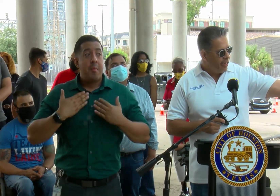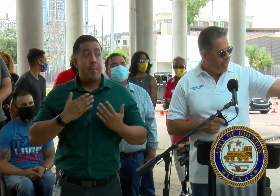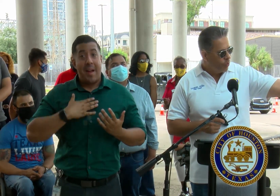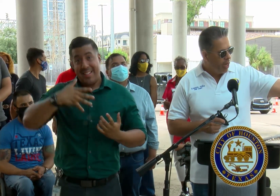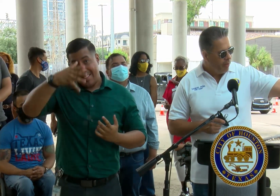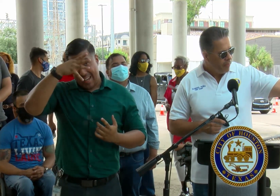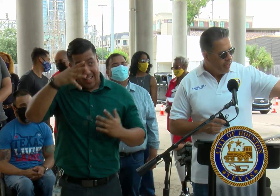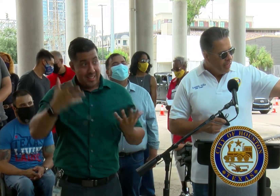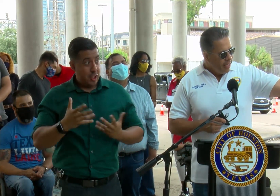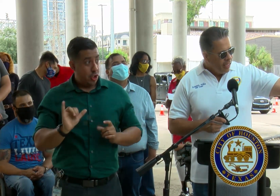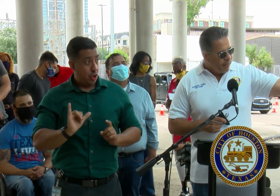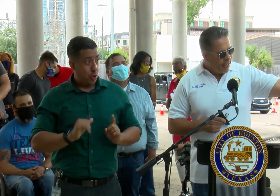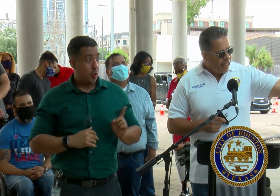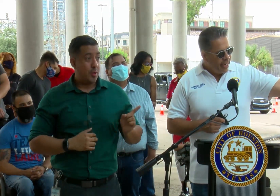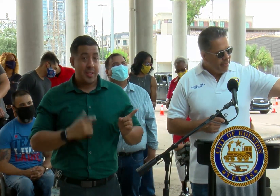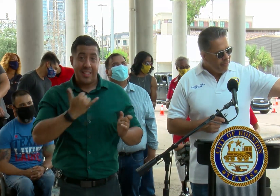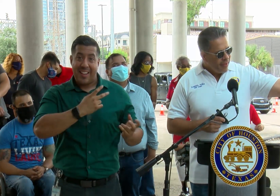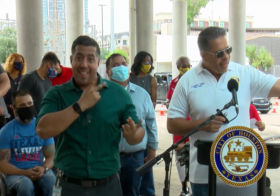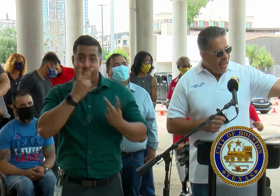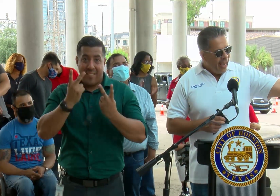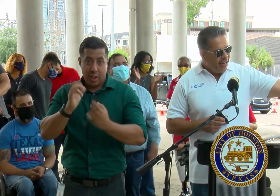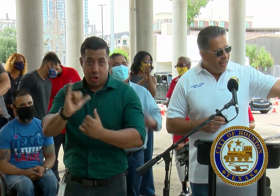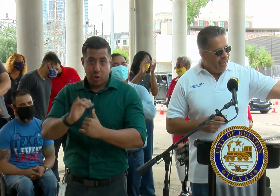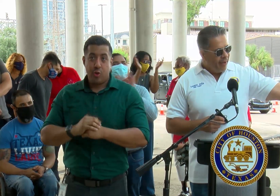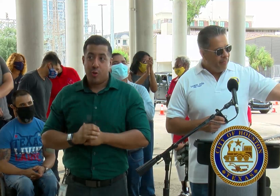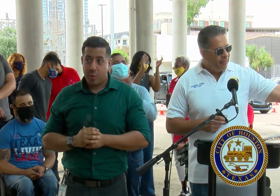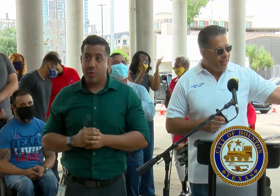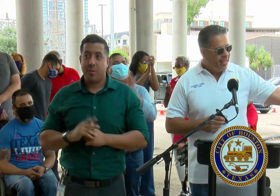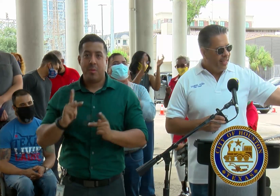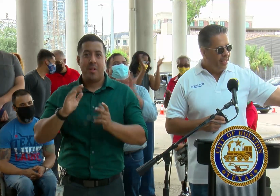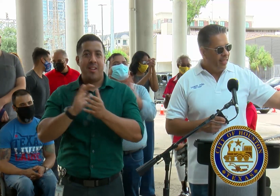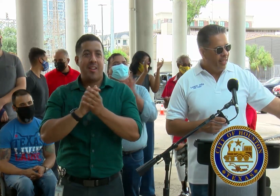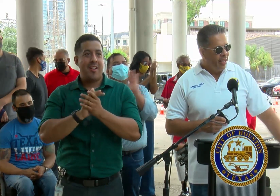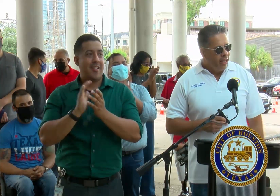is here as well. He's visiting, and